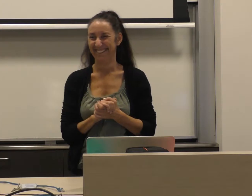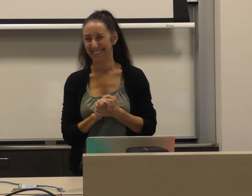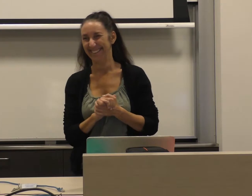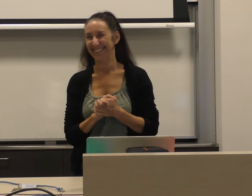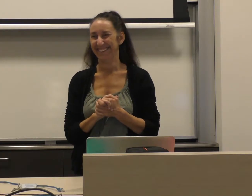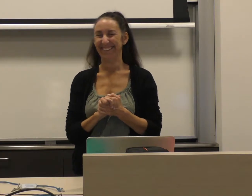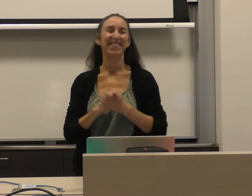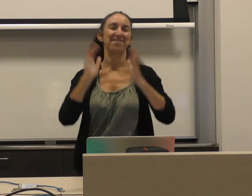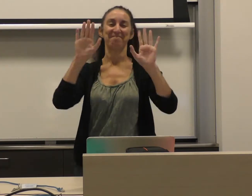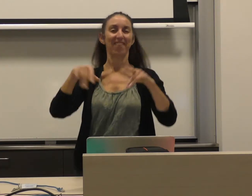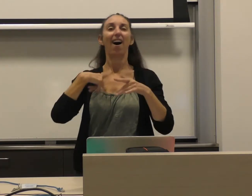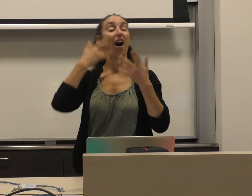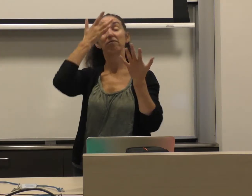behaviour.